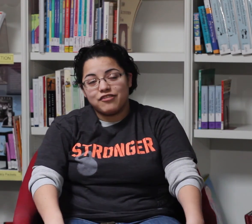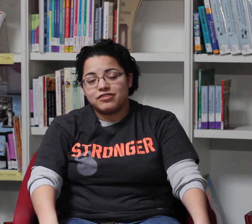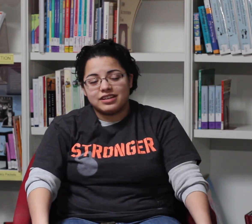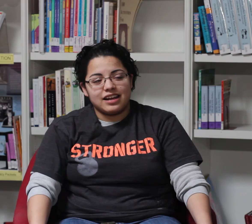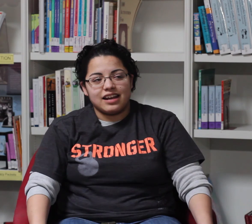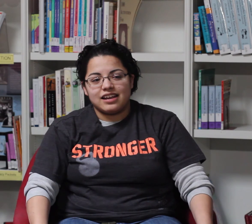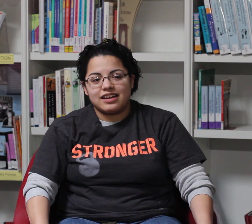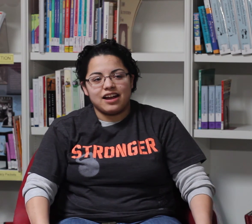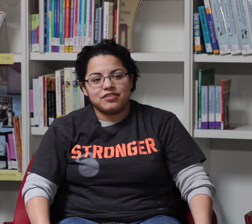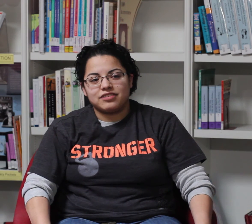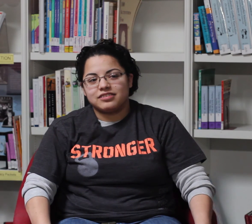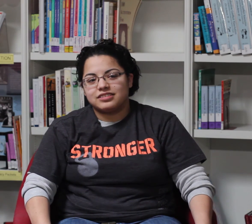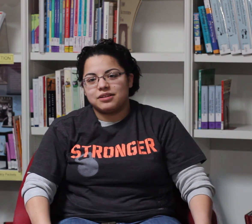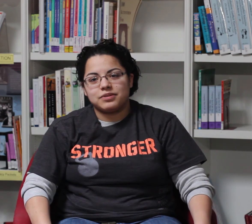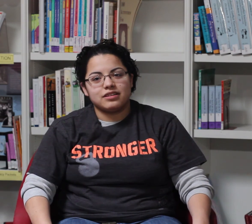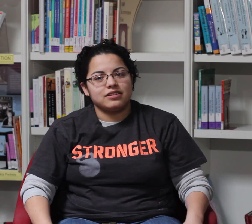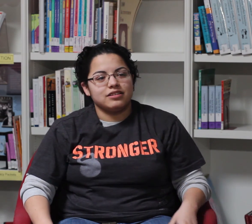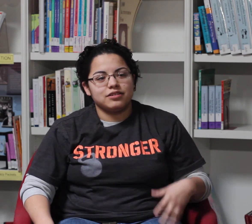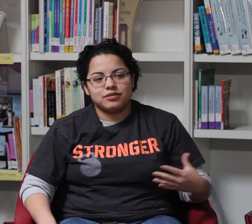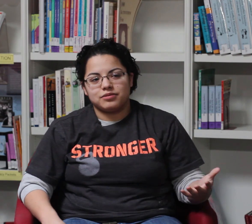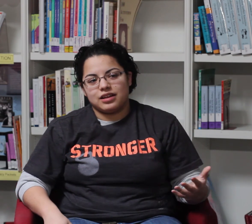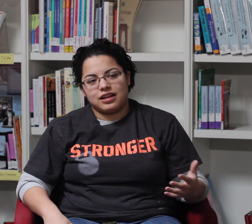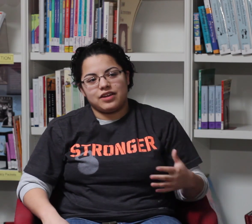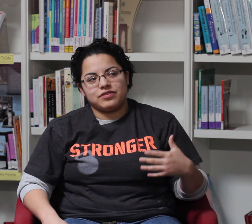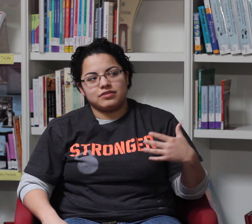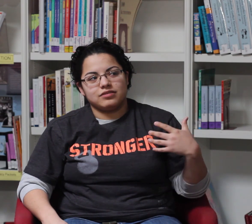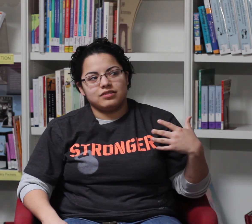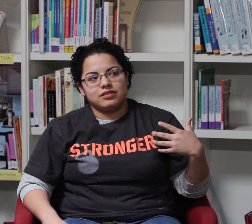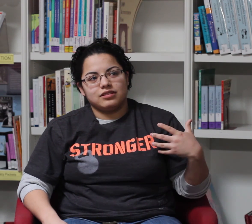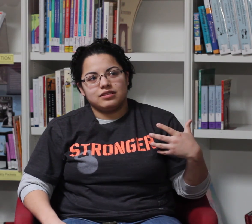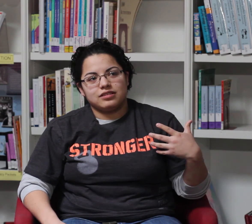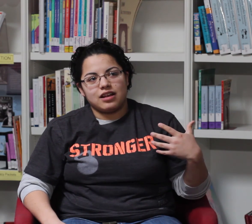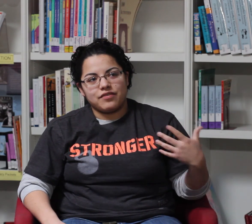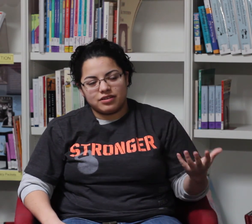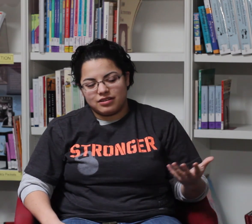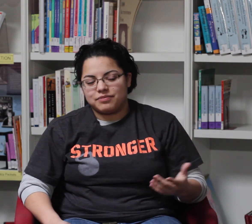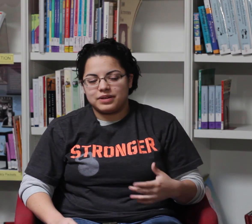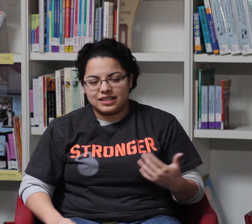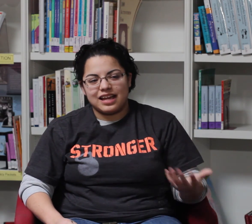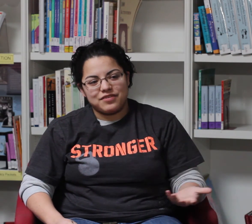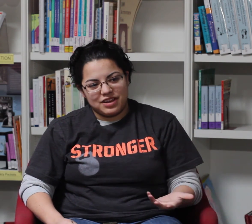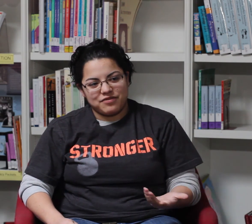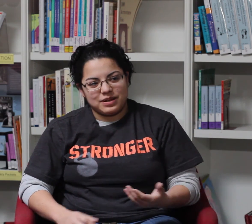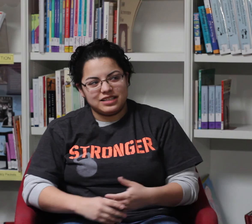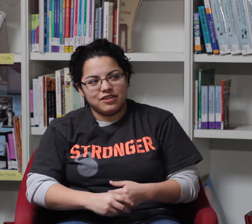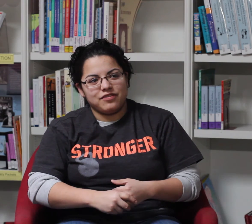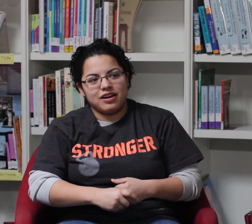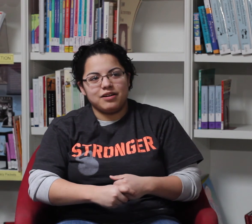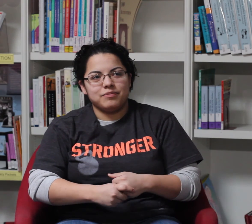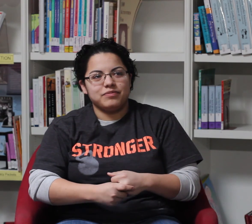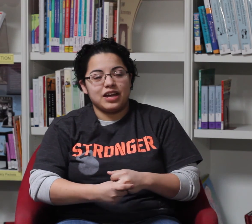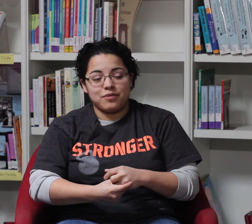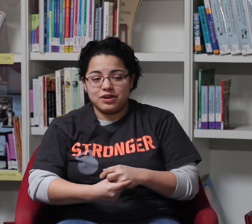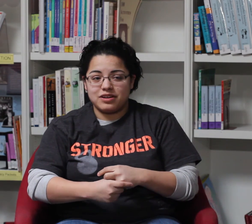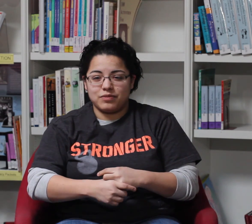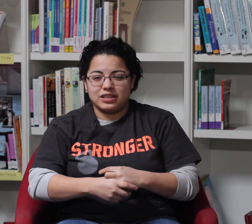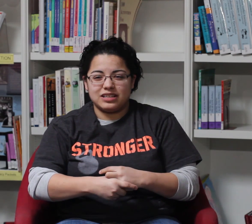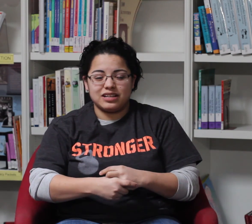every day I encounter something new that I have to basically advocate for myself. At work, when it gets